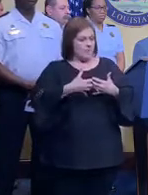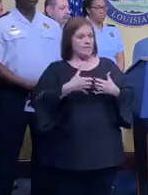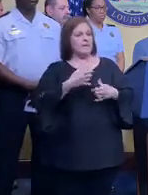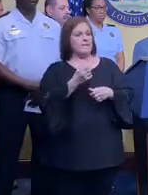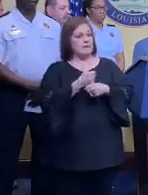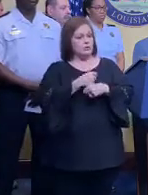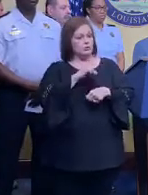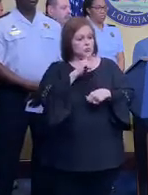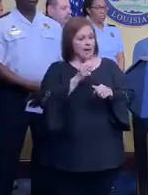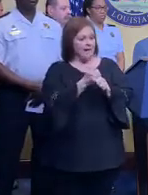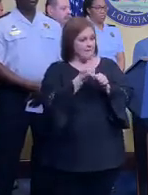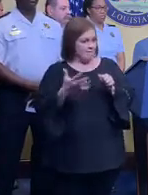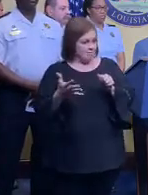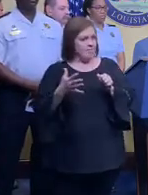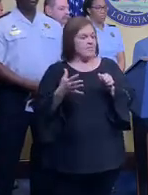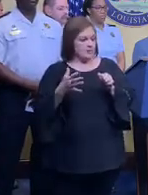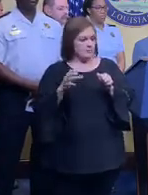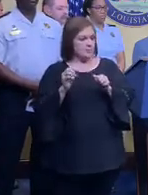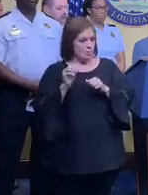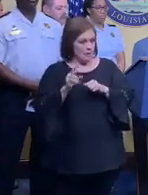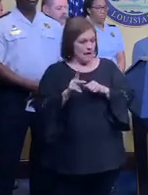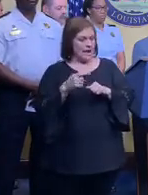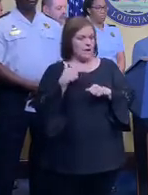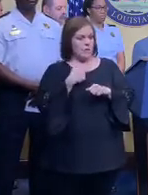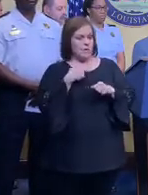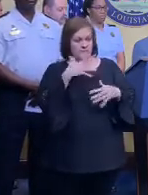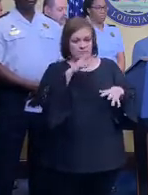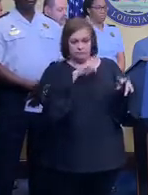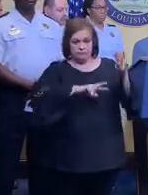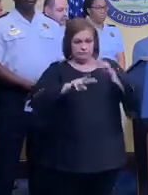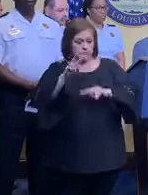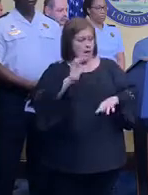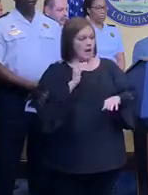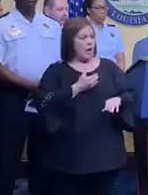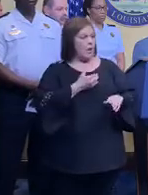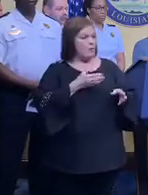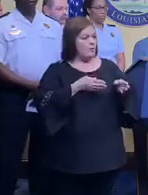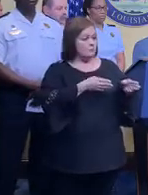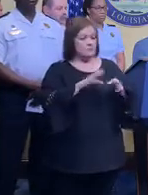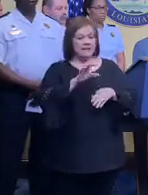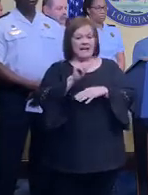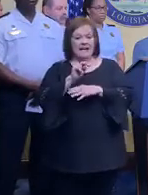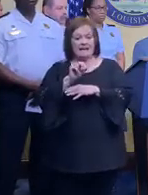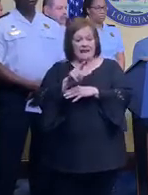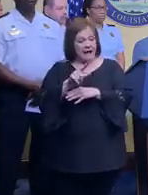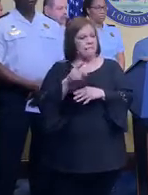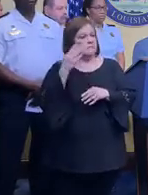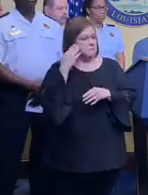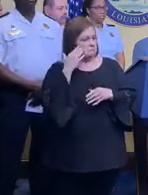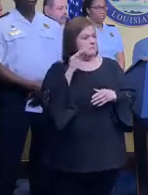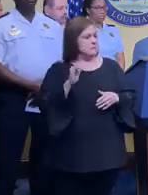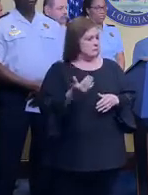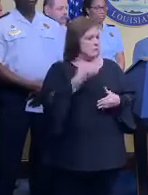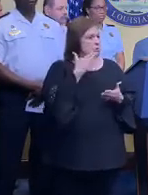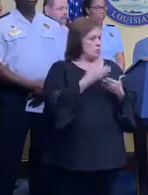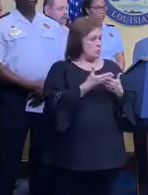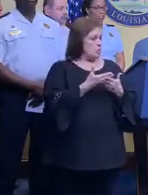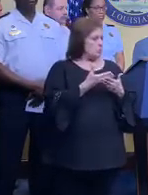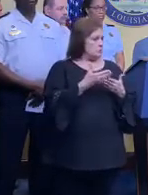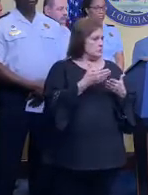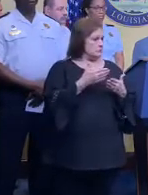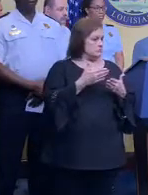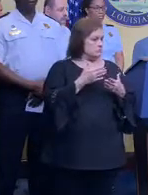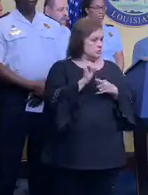the upcoming events as we move forward. We have monitored all our canals and we believe that they are in good condition and they should run at